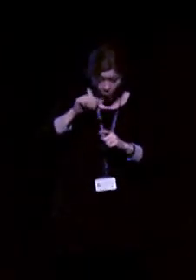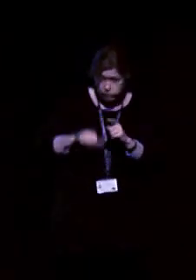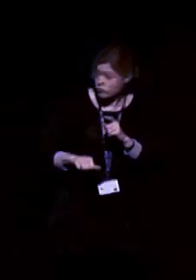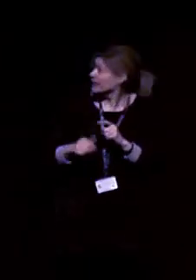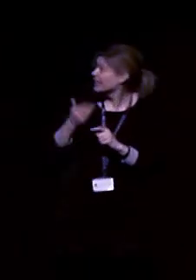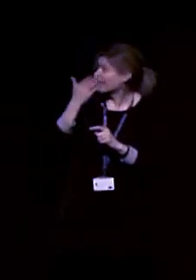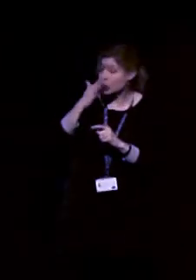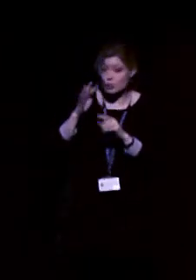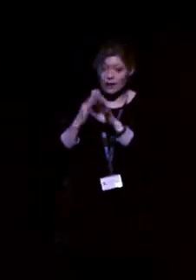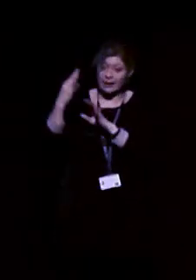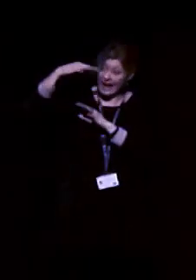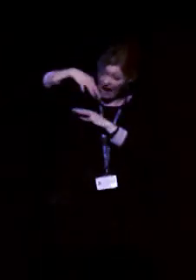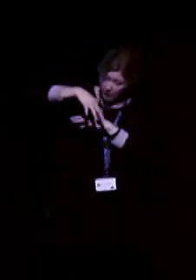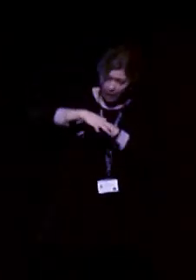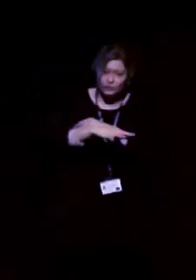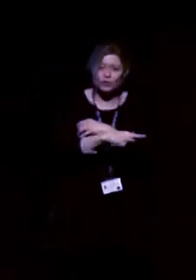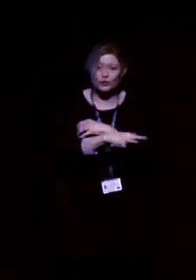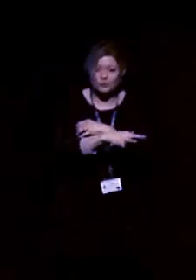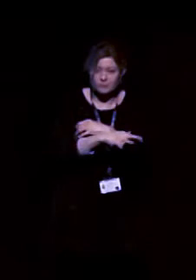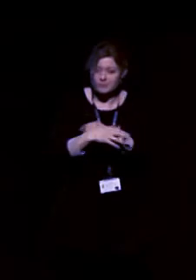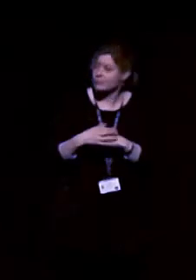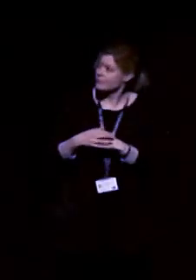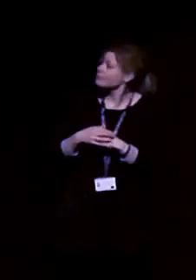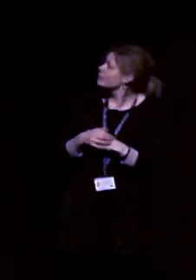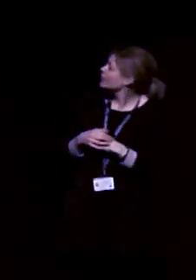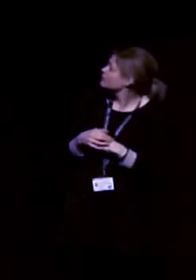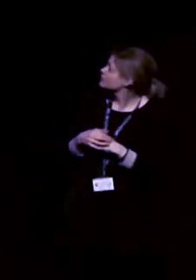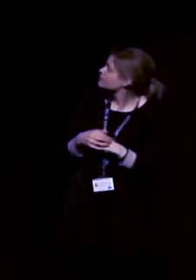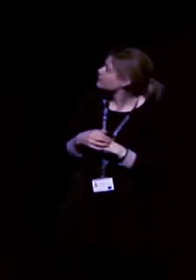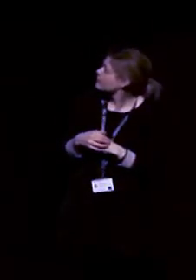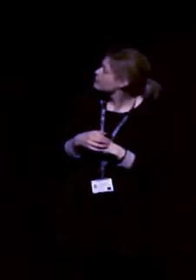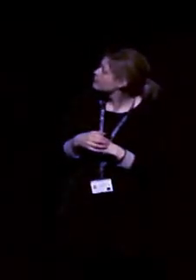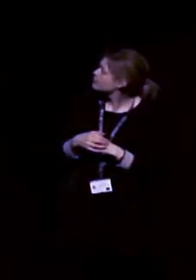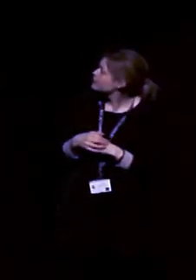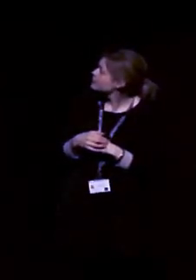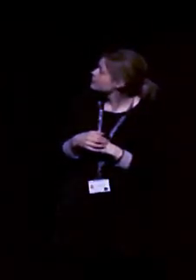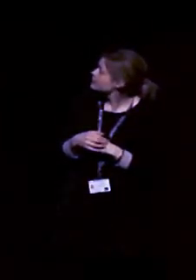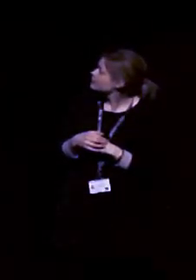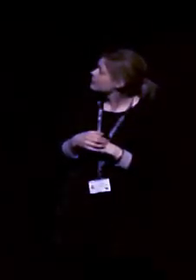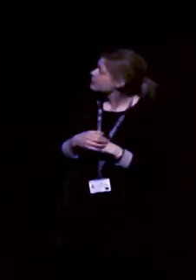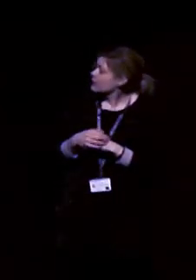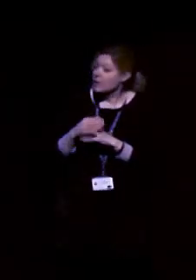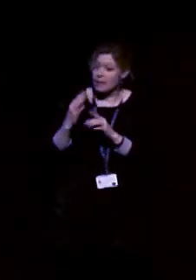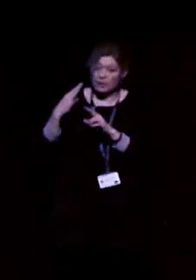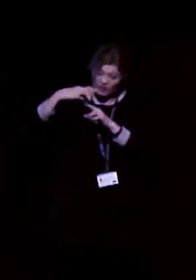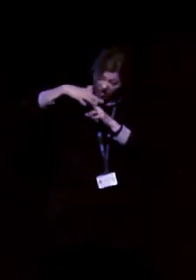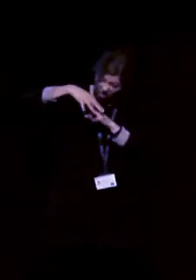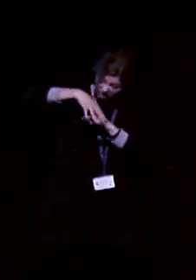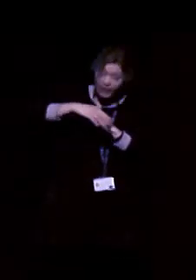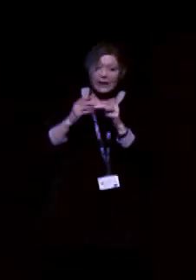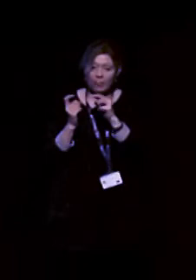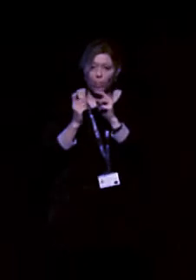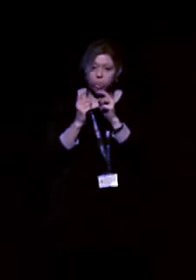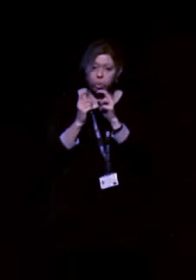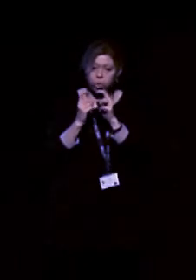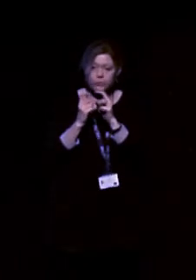coming down from the top of the side of the ear, and that development of the bone stops the piston from moving in and out of the inner ear